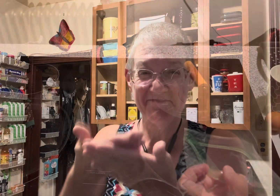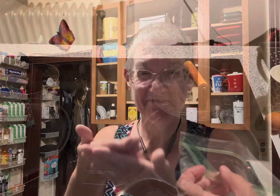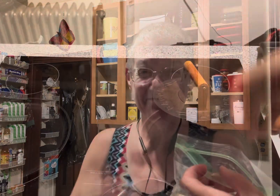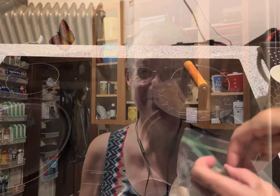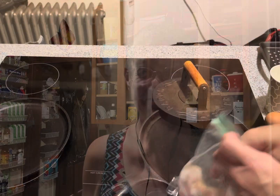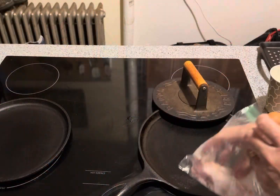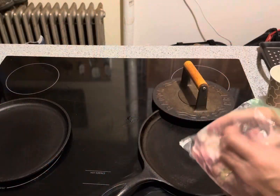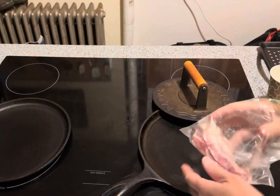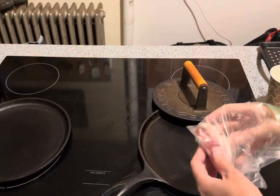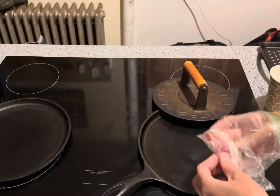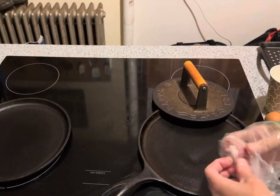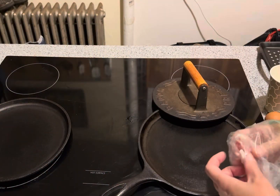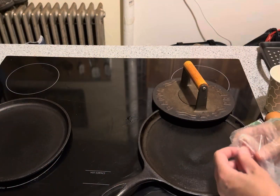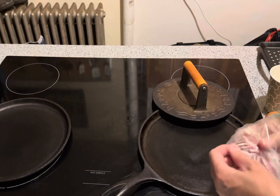get cooking.